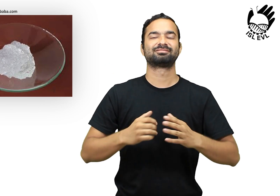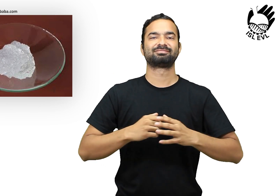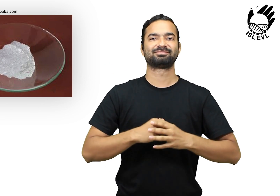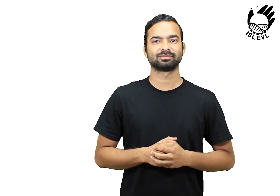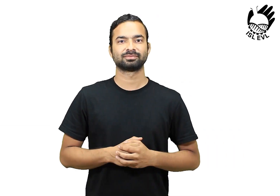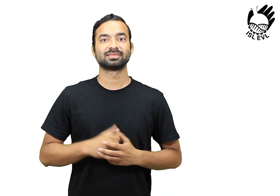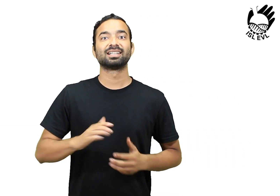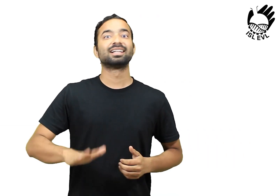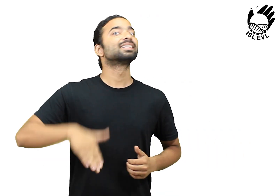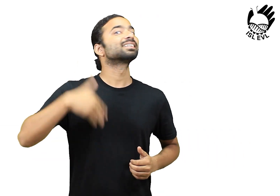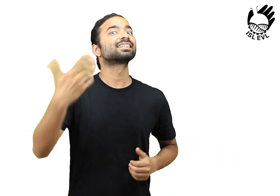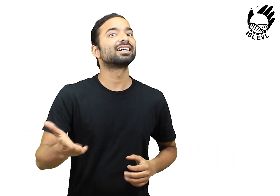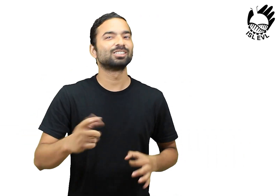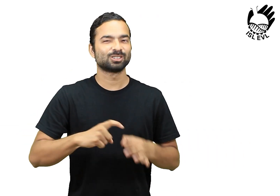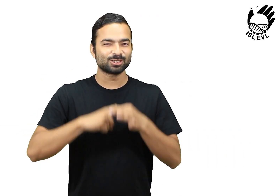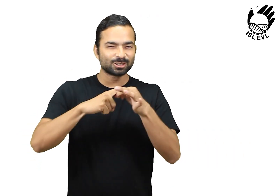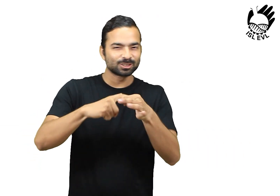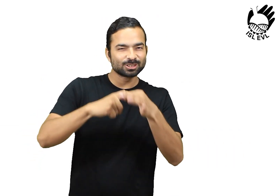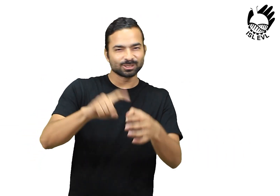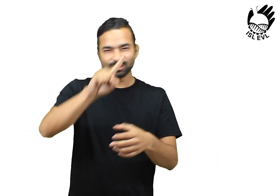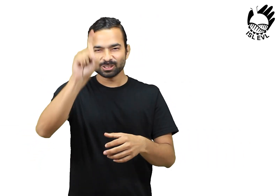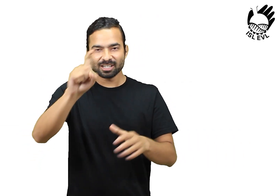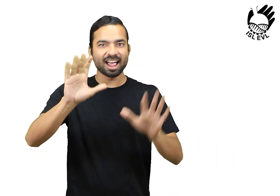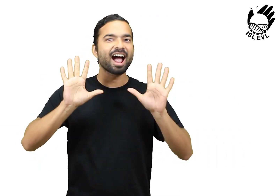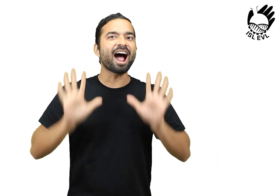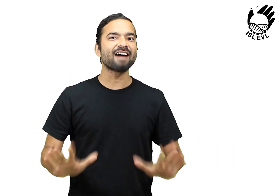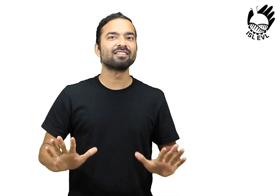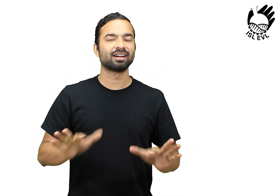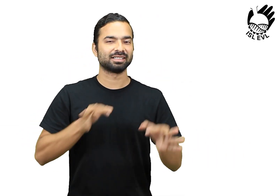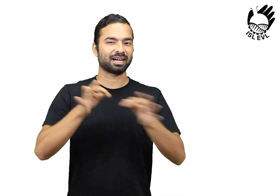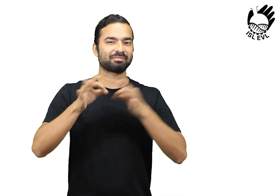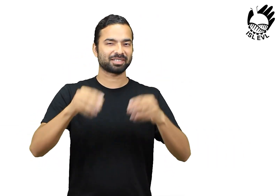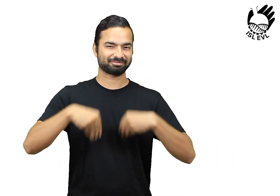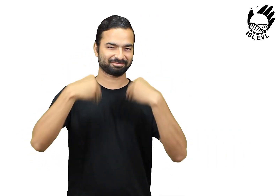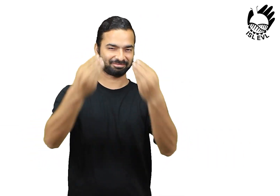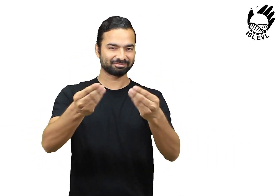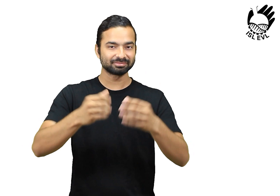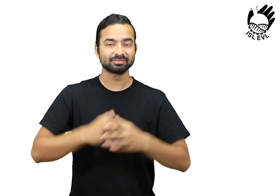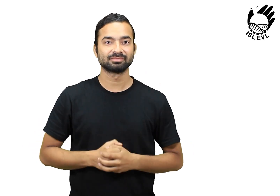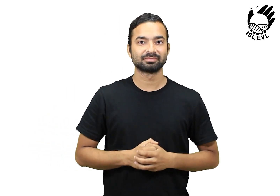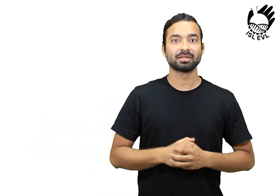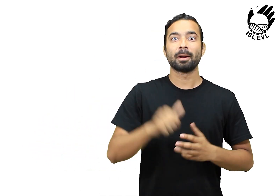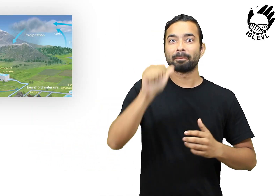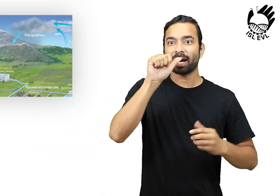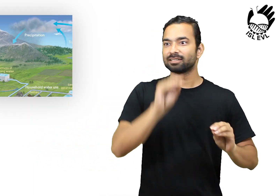A hydrogel is any material which is able to absorb massive amounts of water.